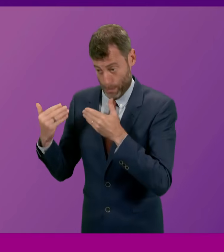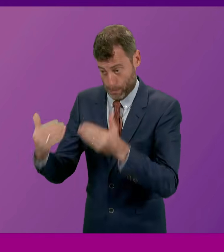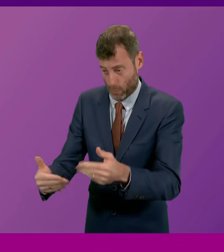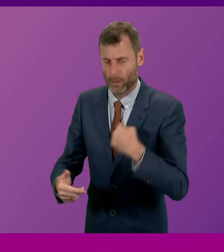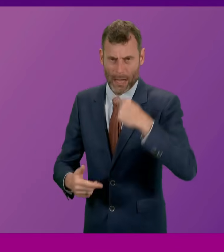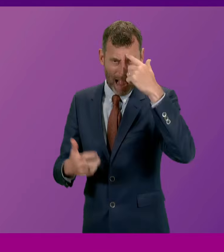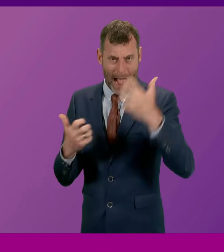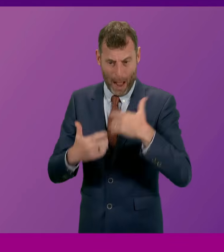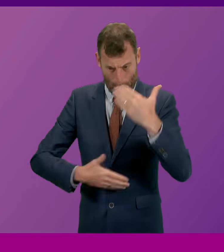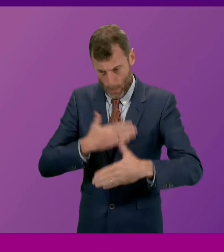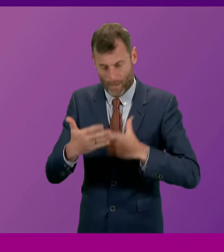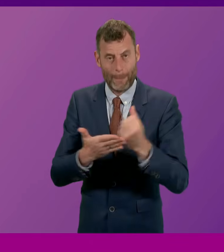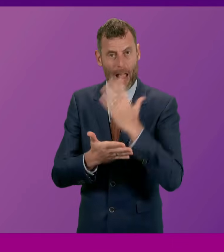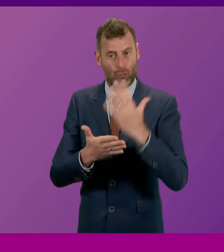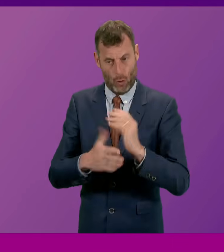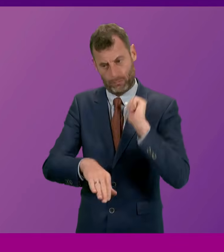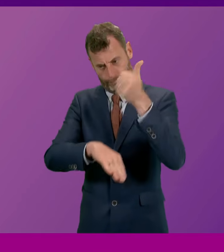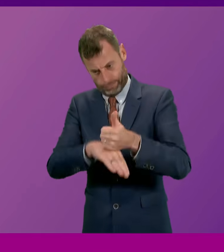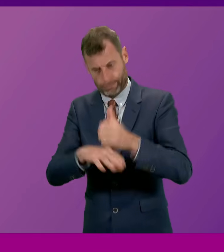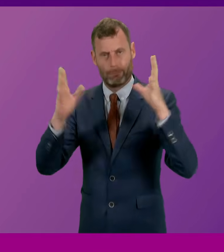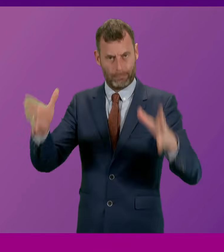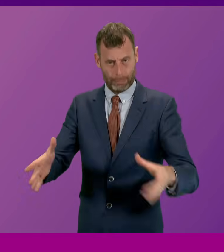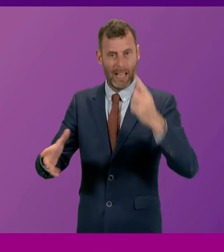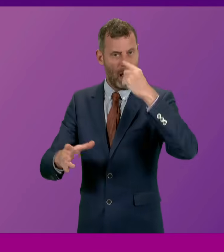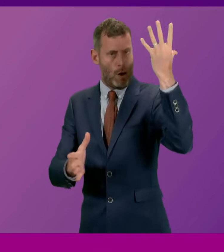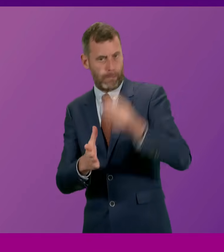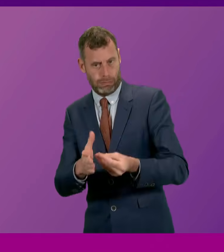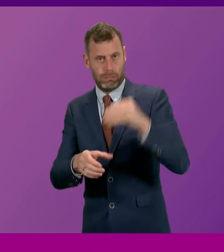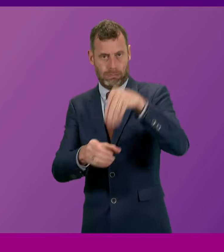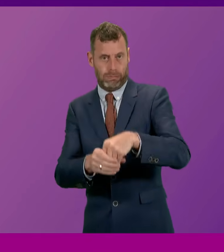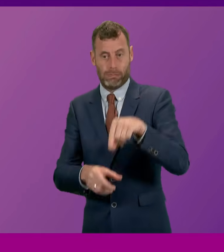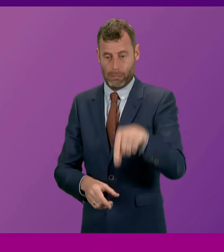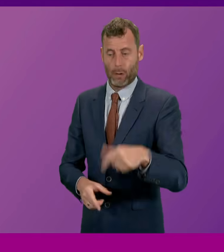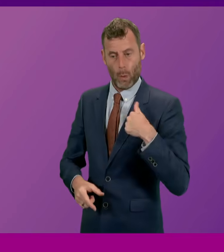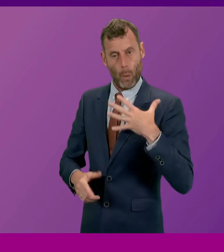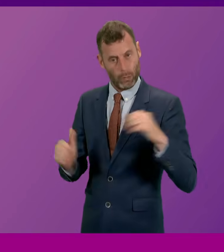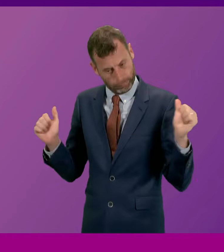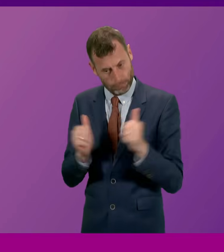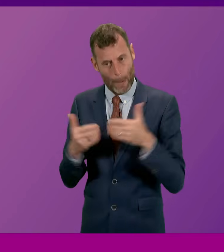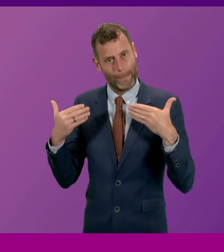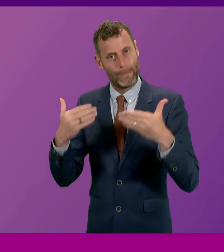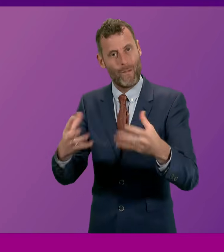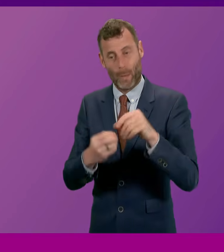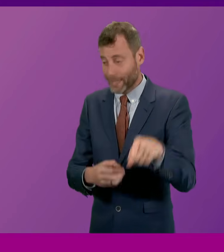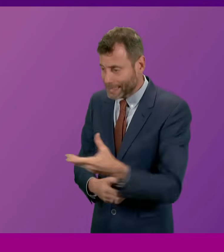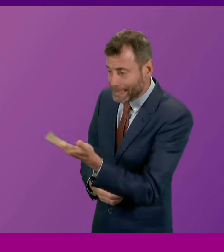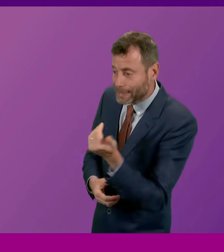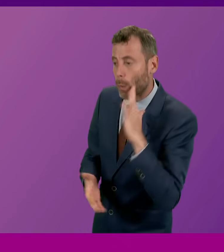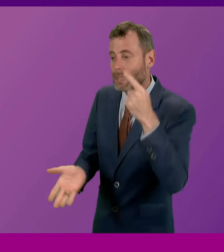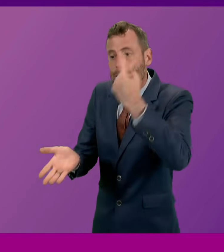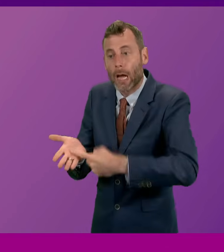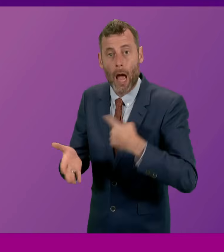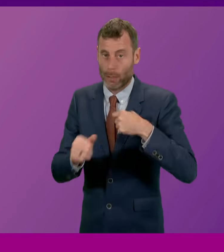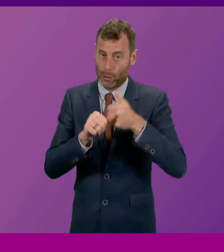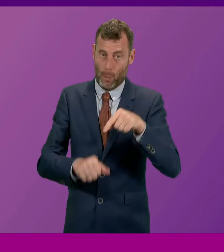together to build pace and momentum in the development phase to get a final investment decision on Acorn as soon as possible. I want to be clear that I firmly